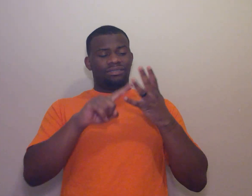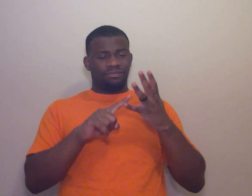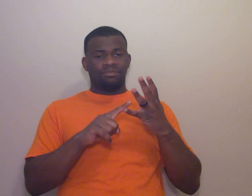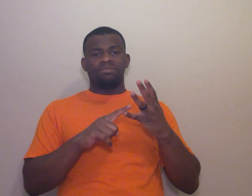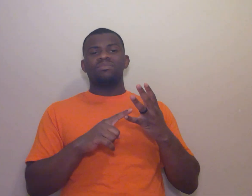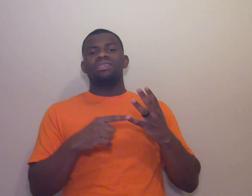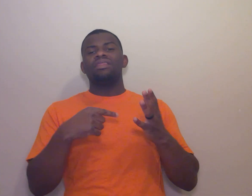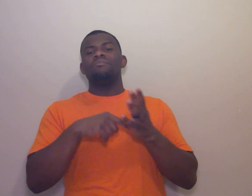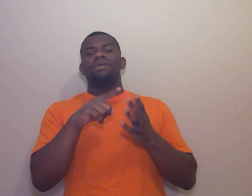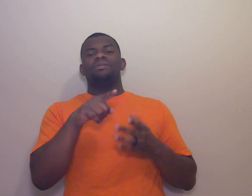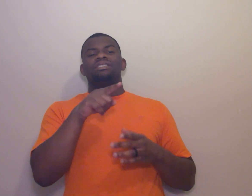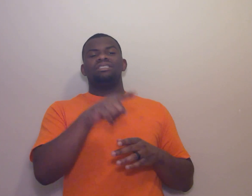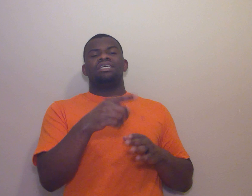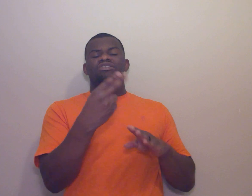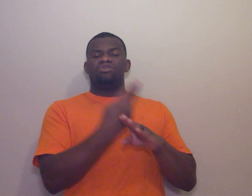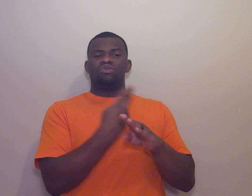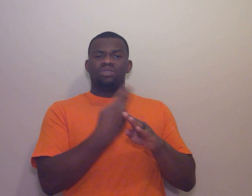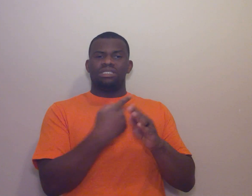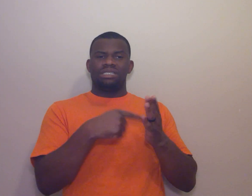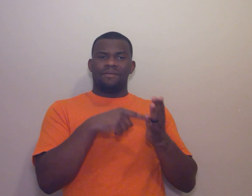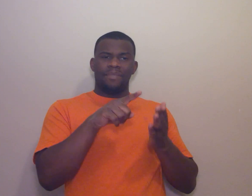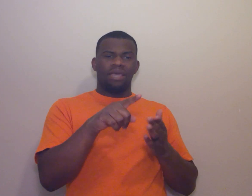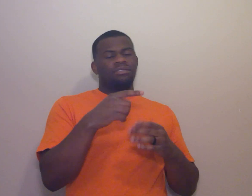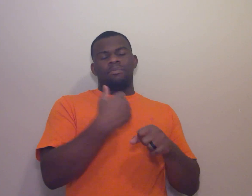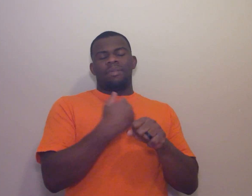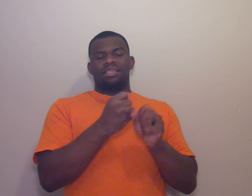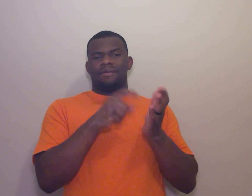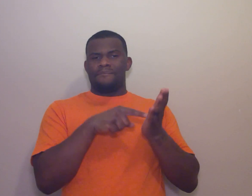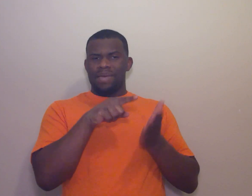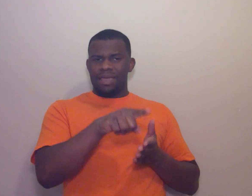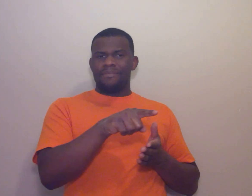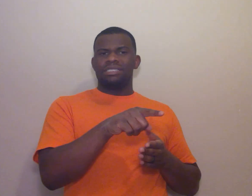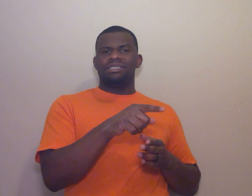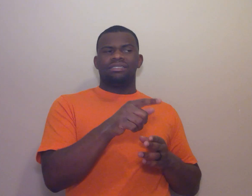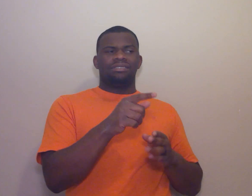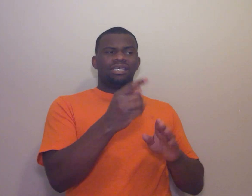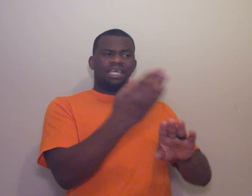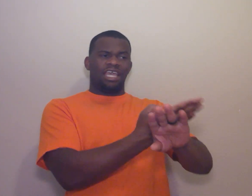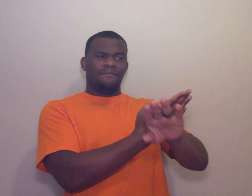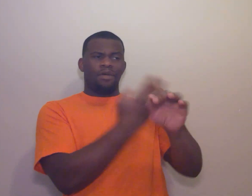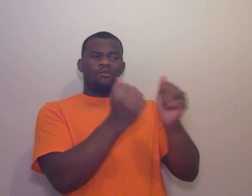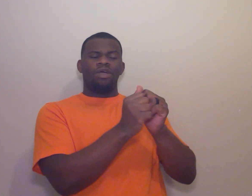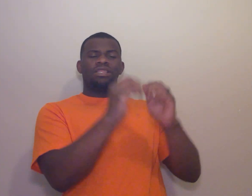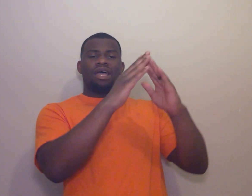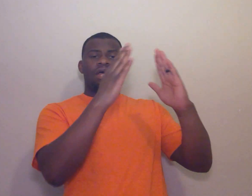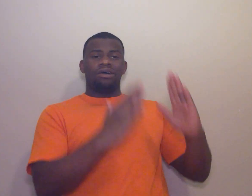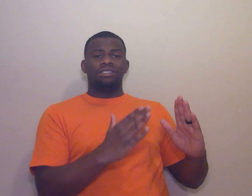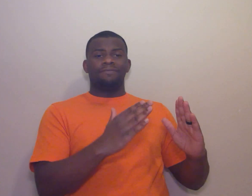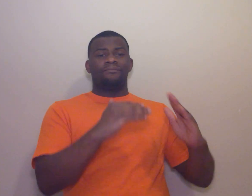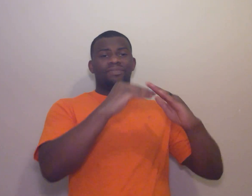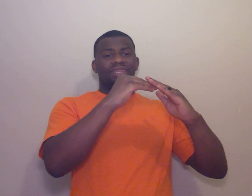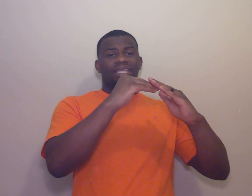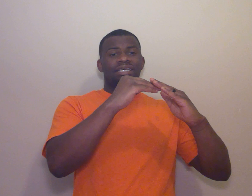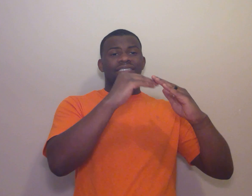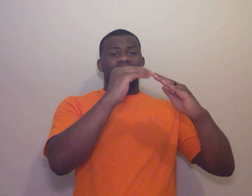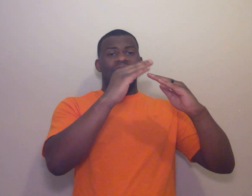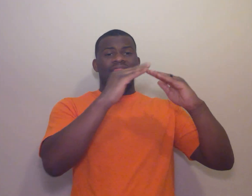use to pay make the payments every month to keep up the house, is less than what you know the property will rent